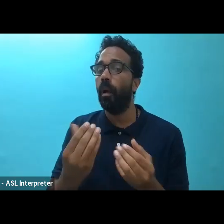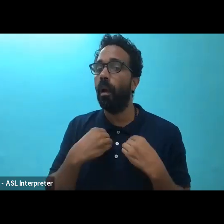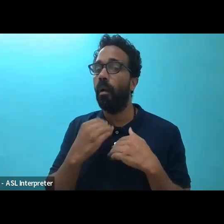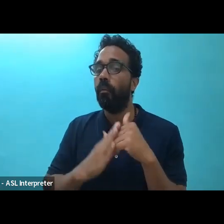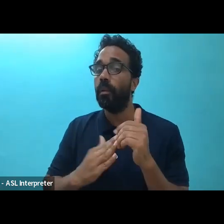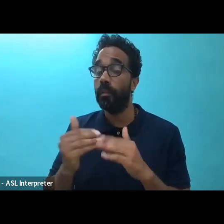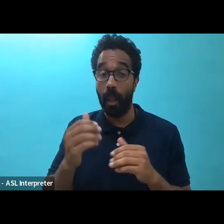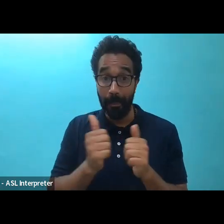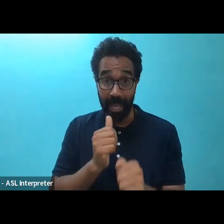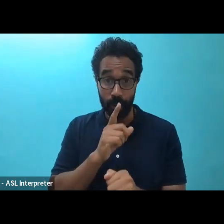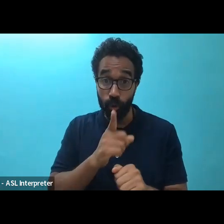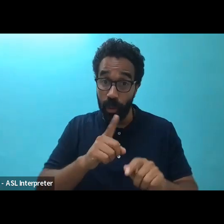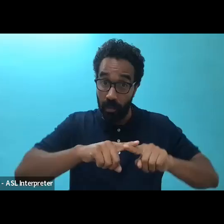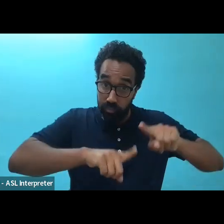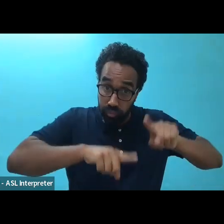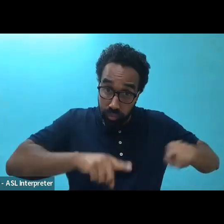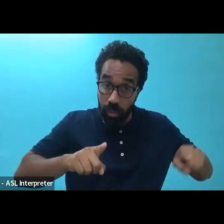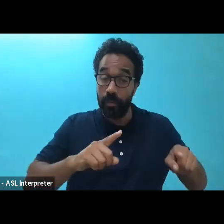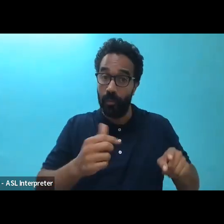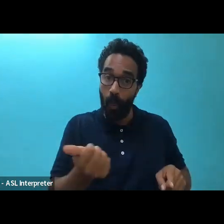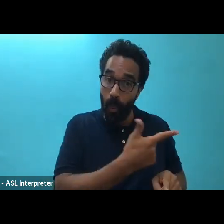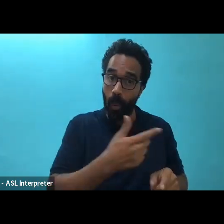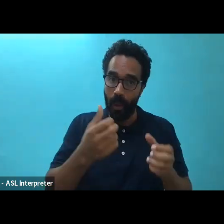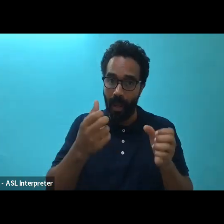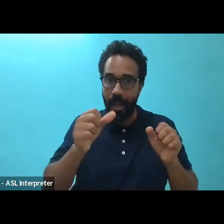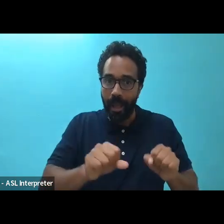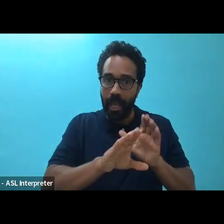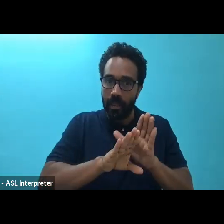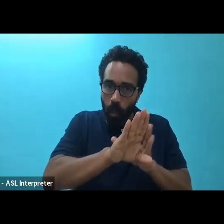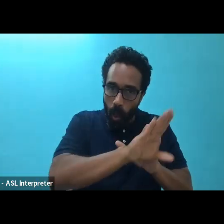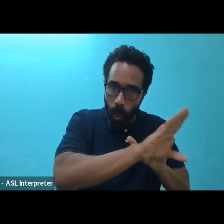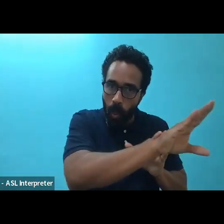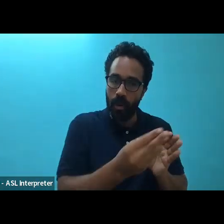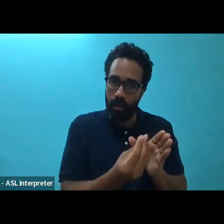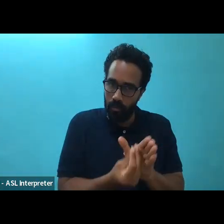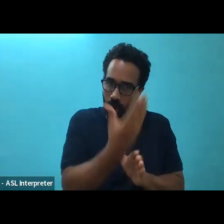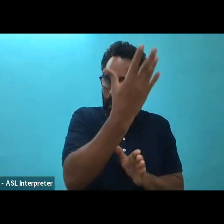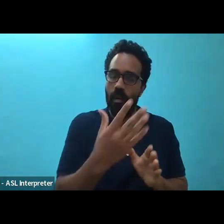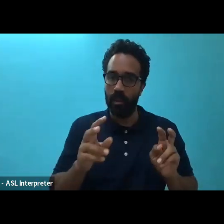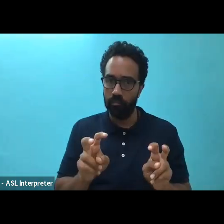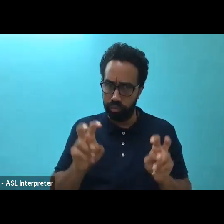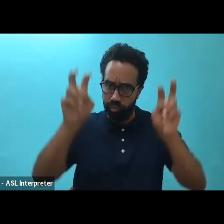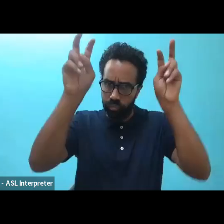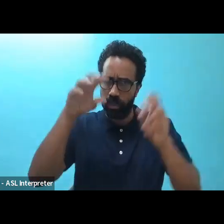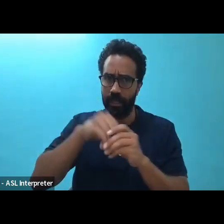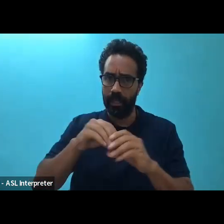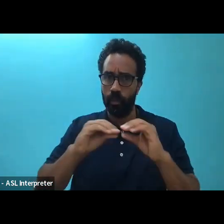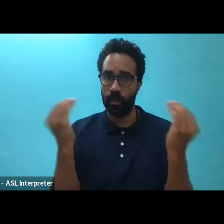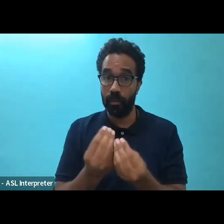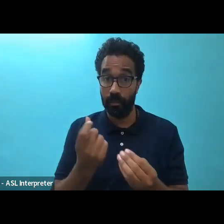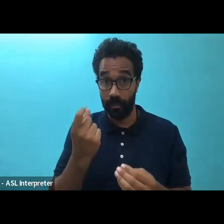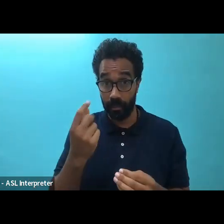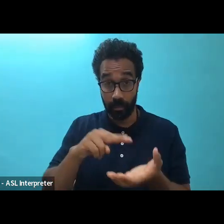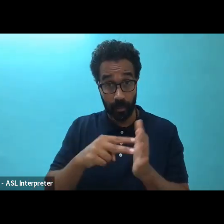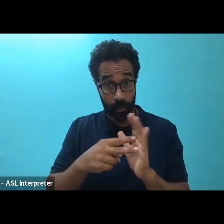candidates have the opportunity to grow in the organization. And you should also hold your team accountable. This is not just